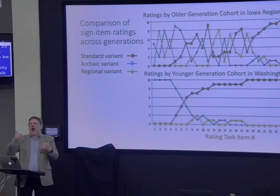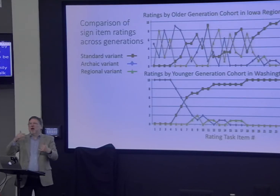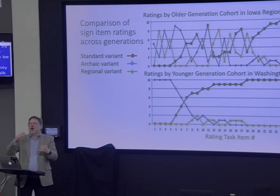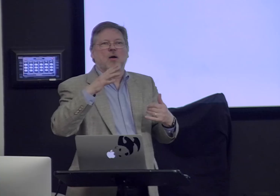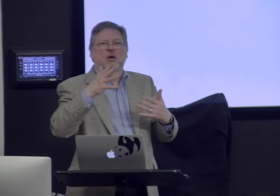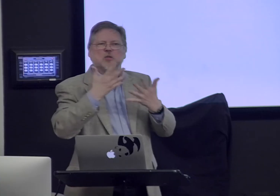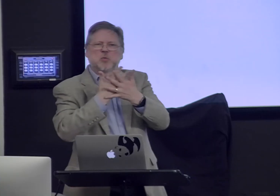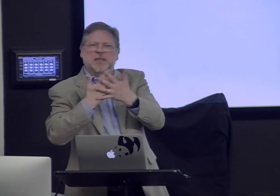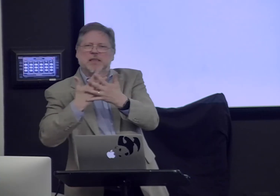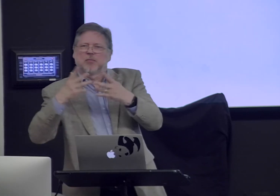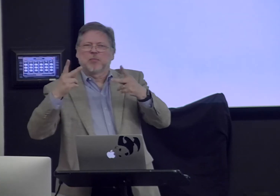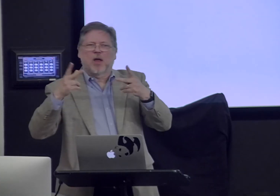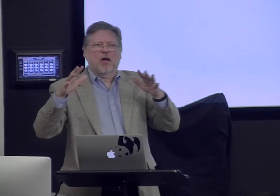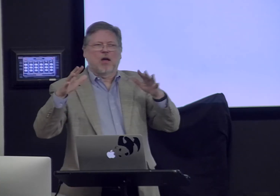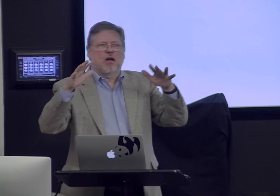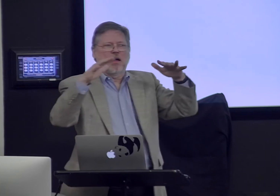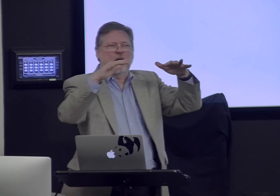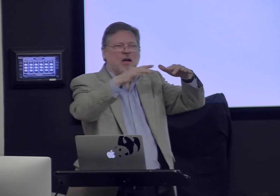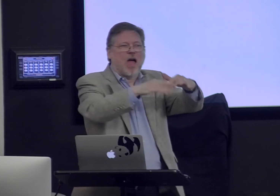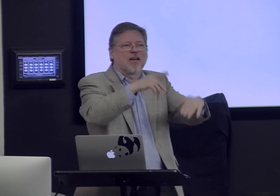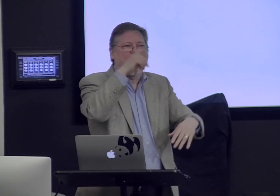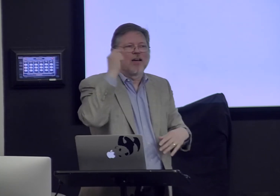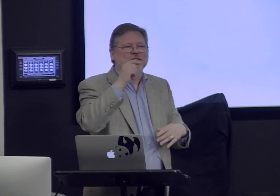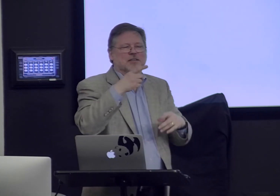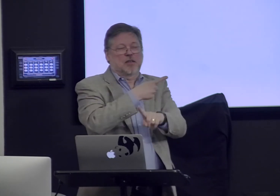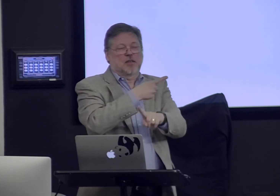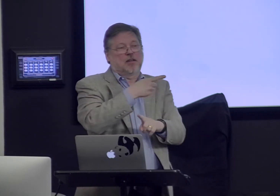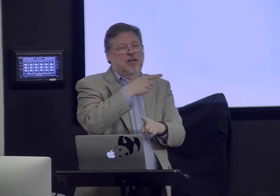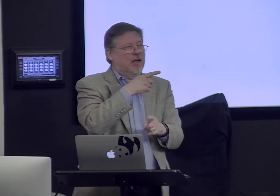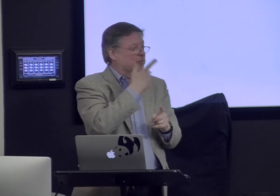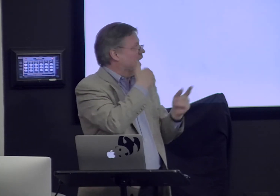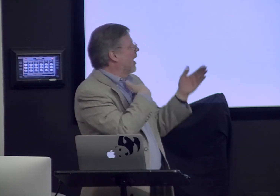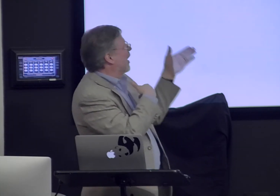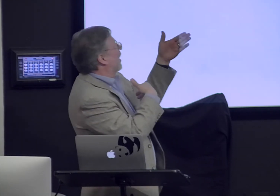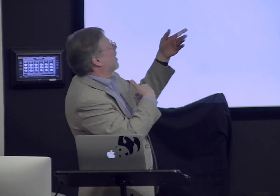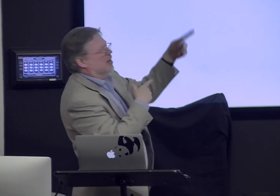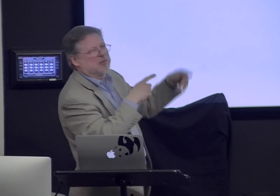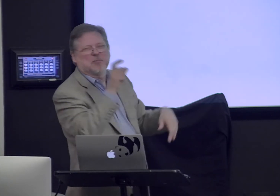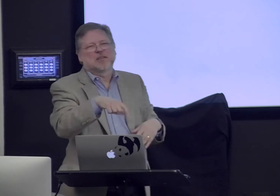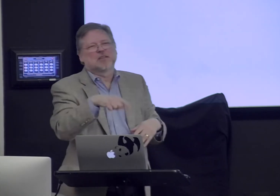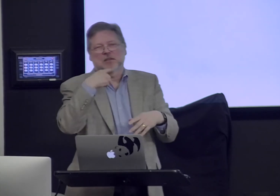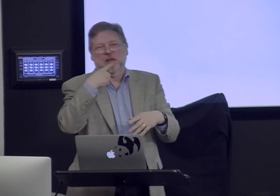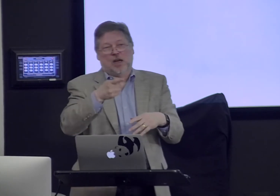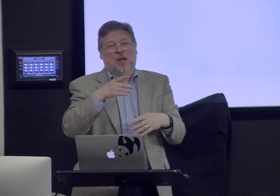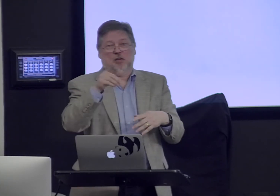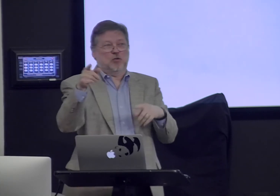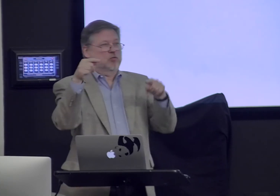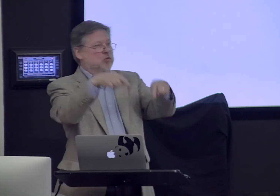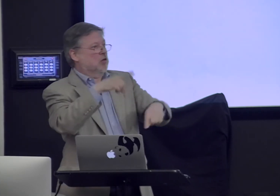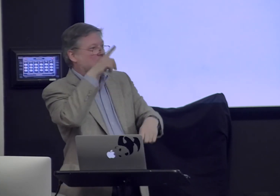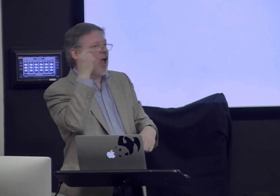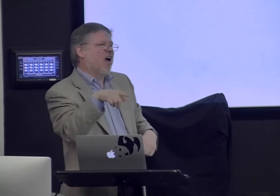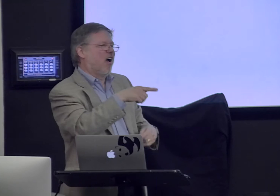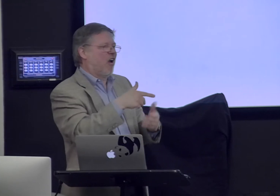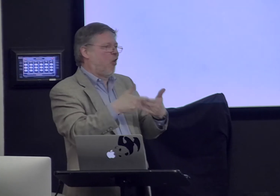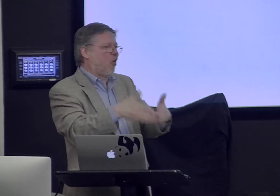strictly schools that play a role in passing on language. Deaf families also have a role in passing